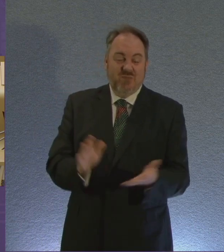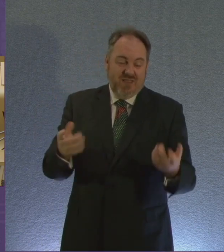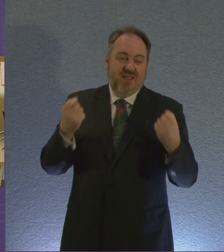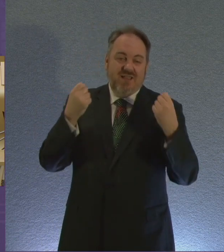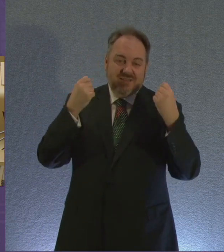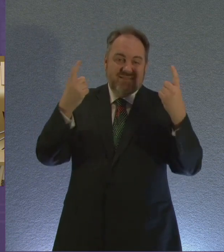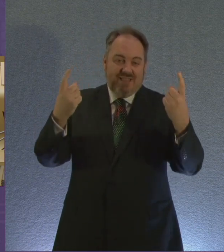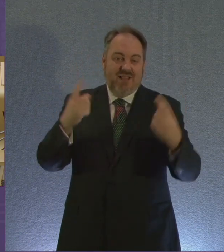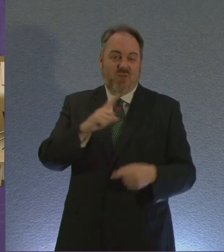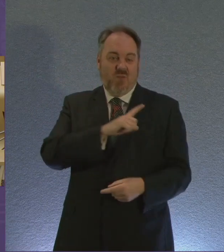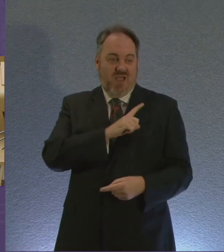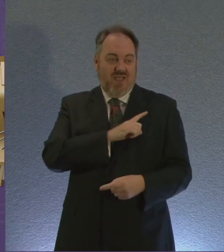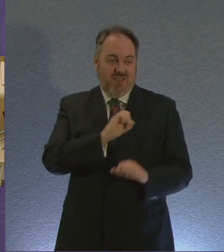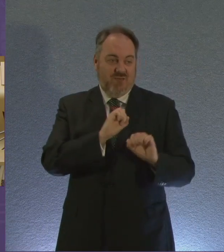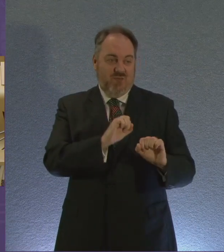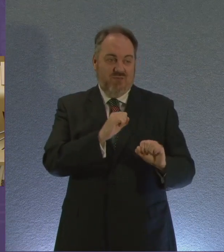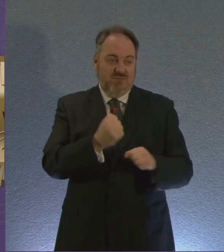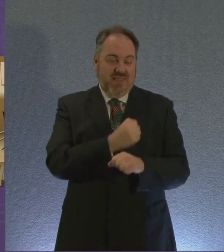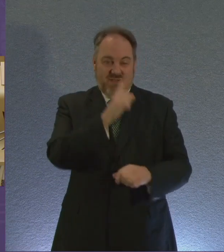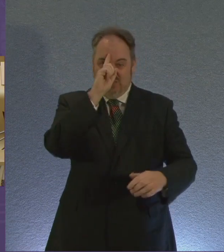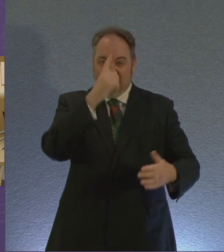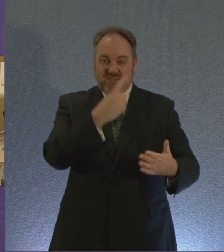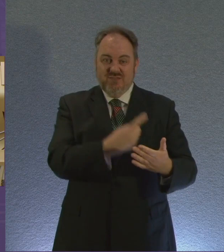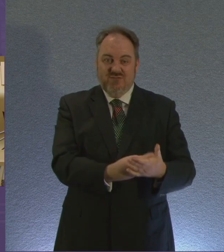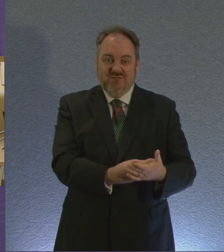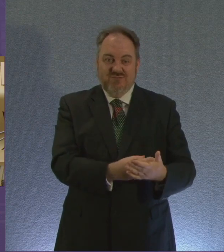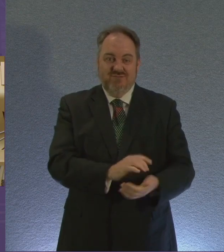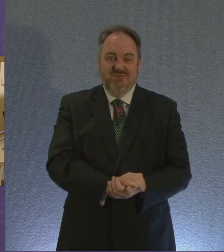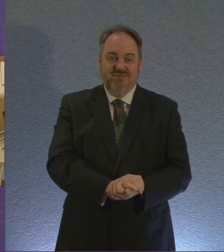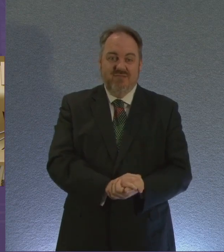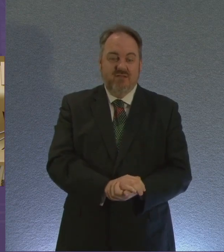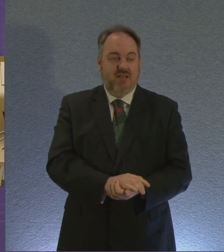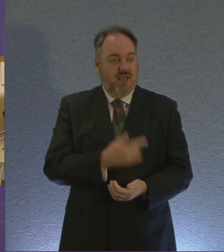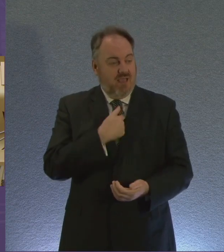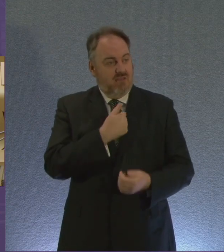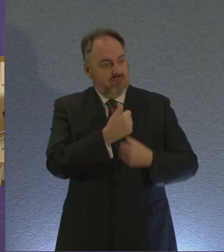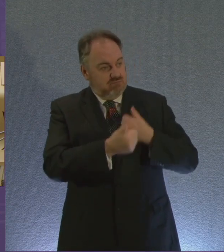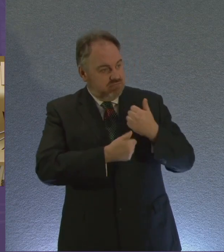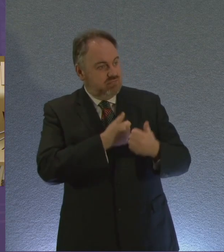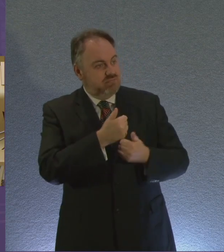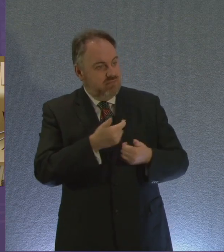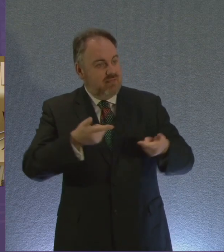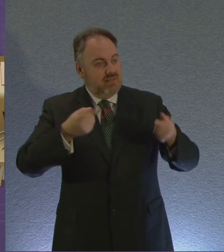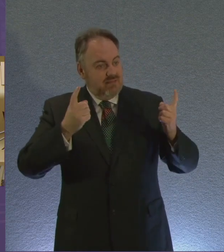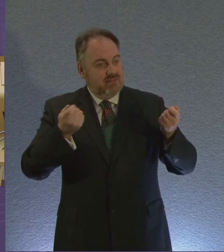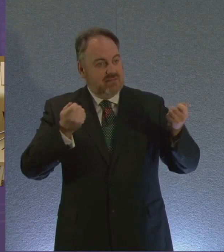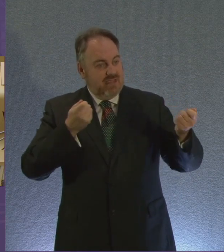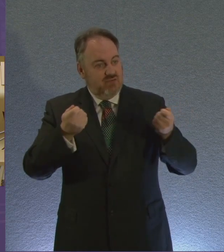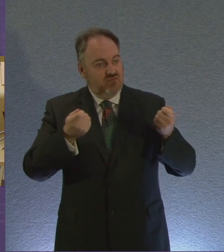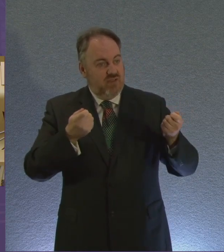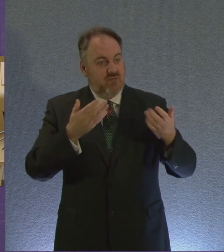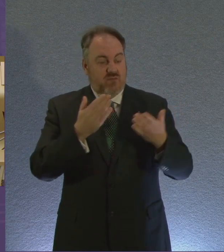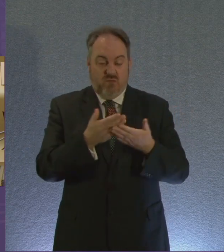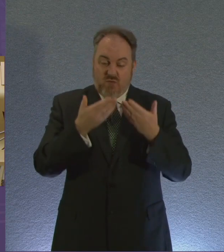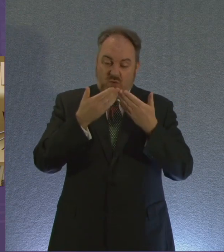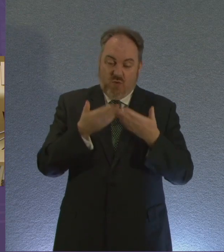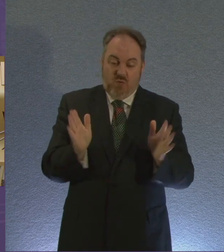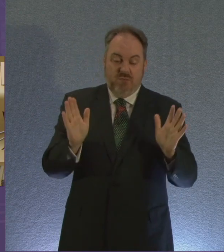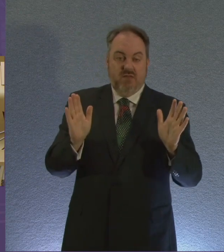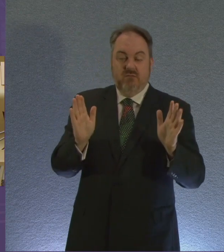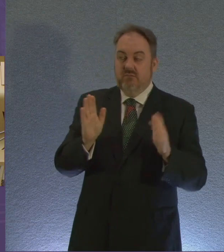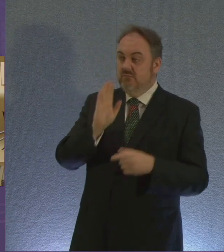understandable. I commend the Cabinet Secretary for having those frank discussions with the